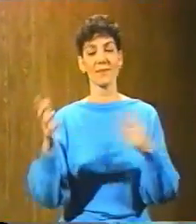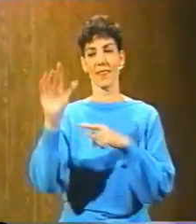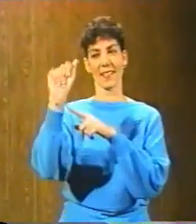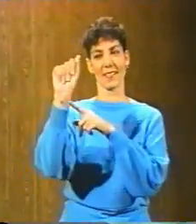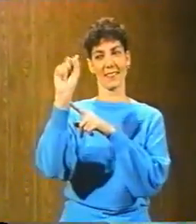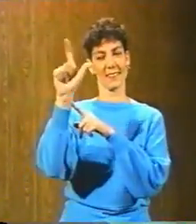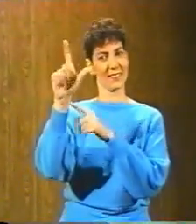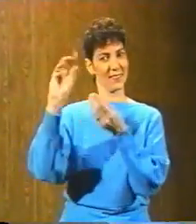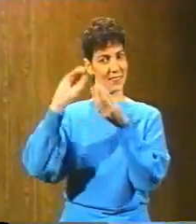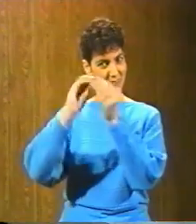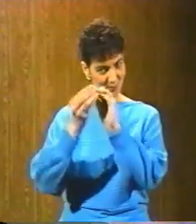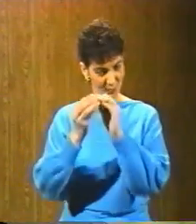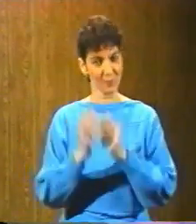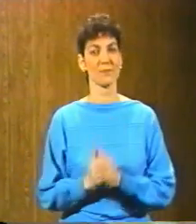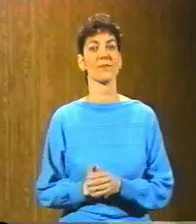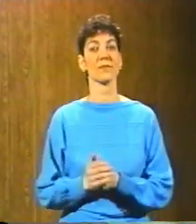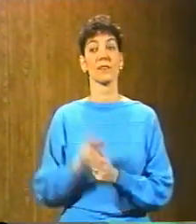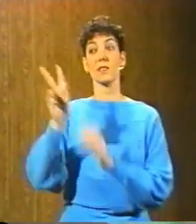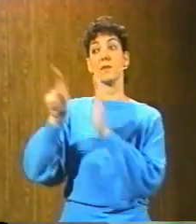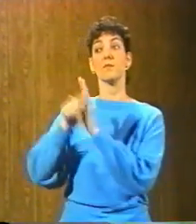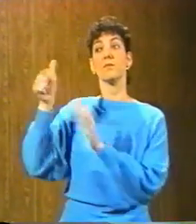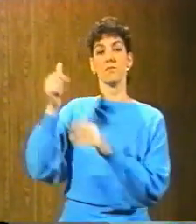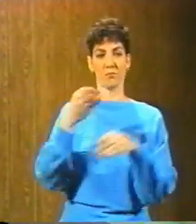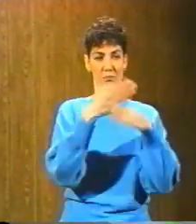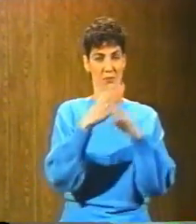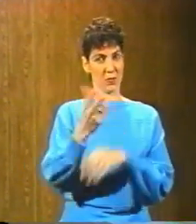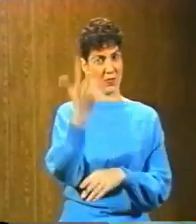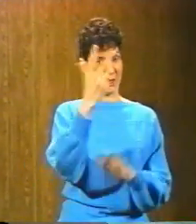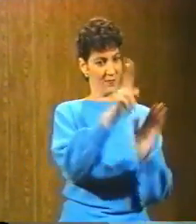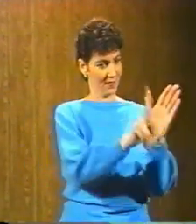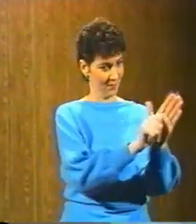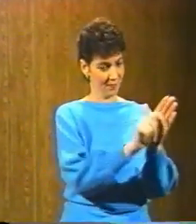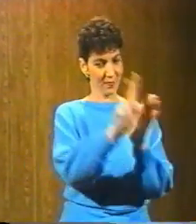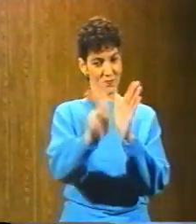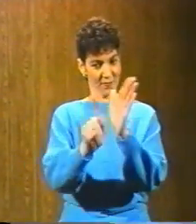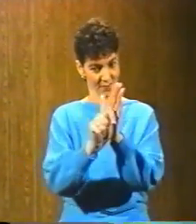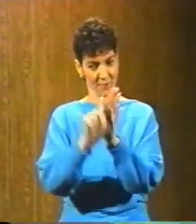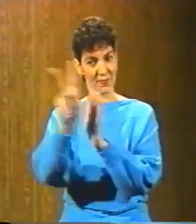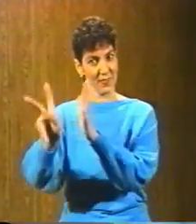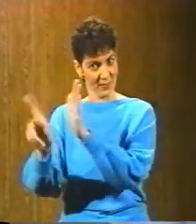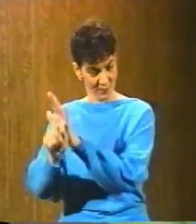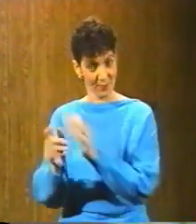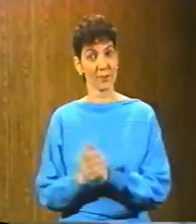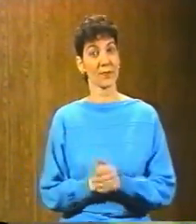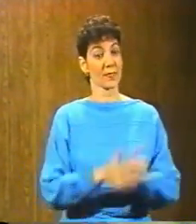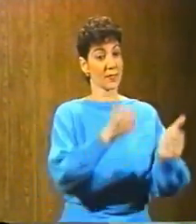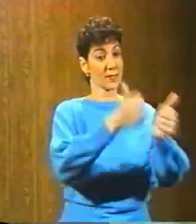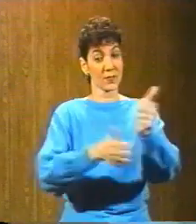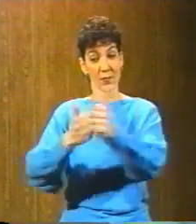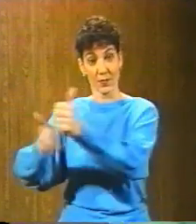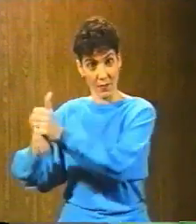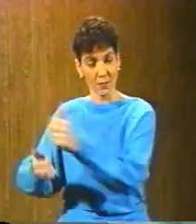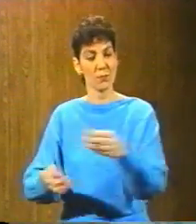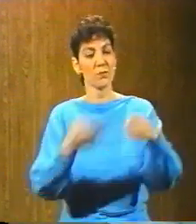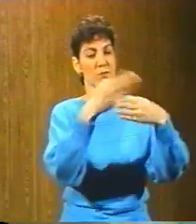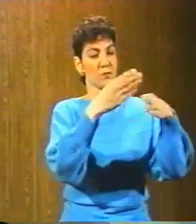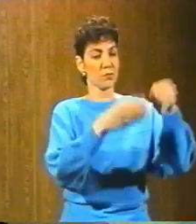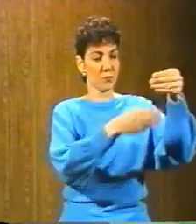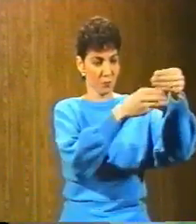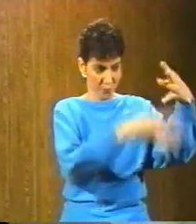Welcome to our video series on ASL numbers. The tapes divide ASL's many number systems into three broad